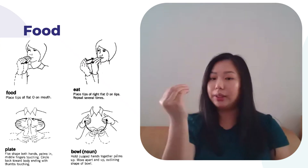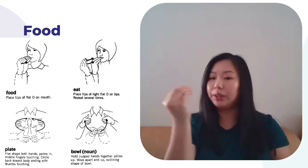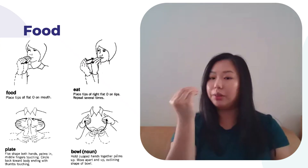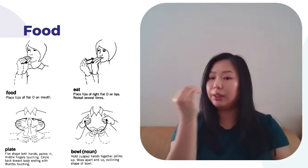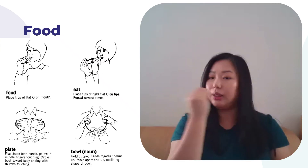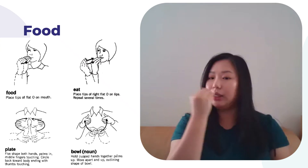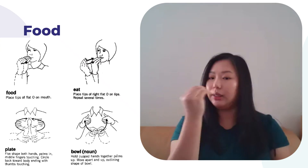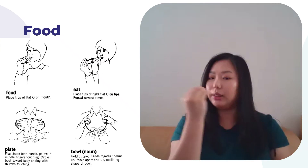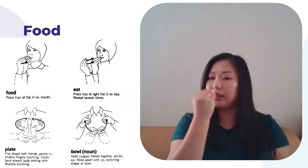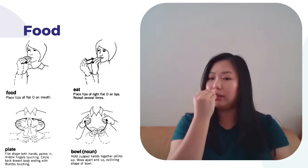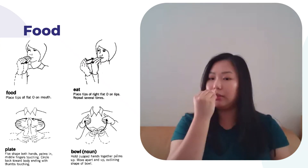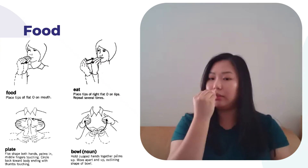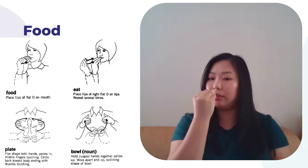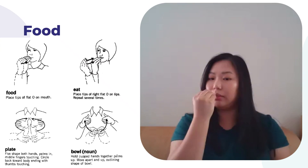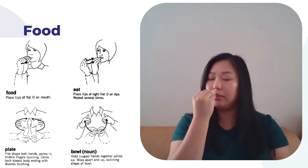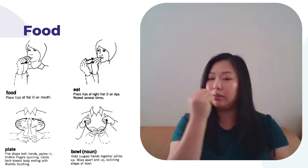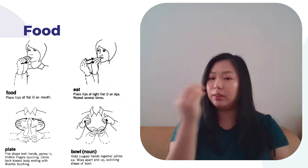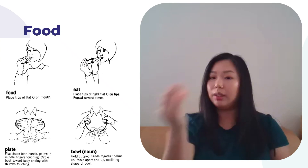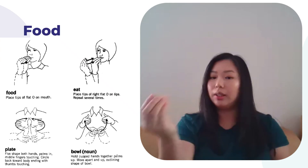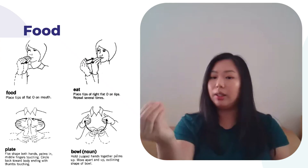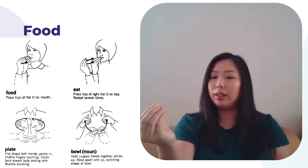twice. So eat.